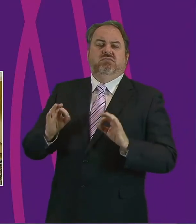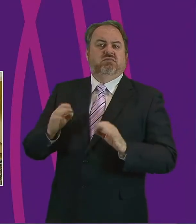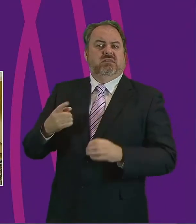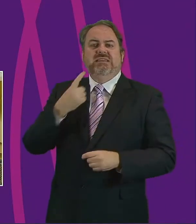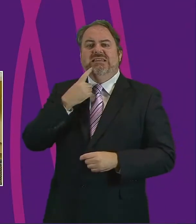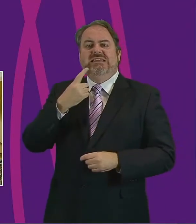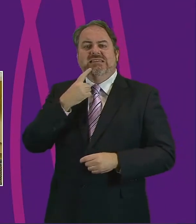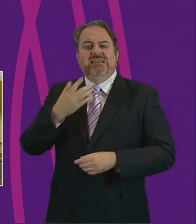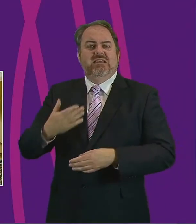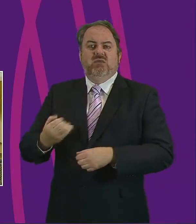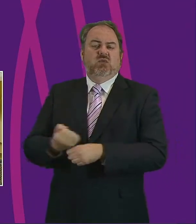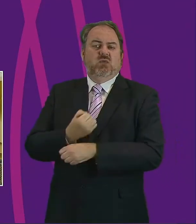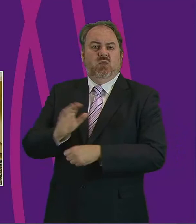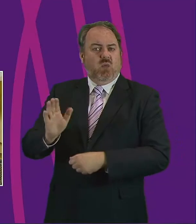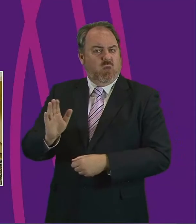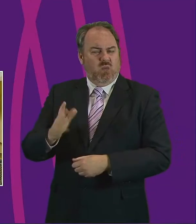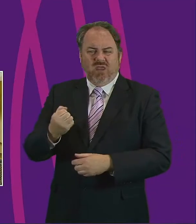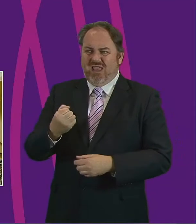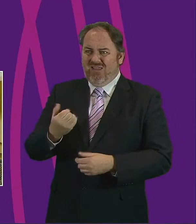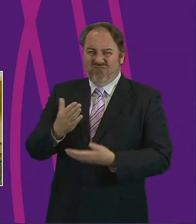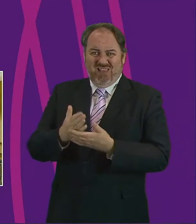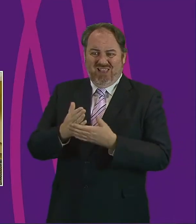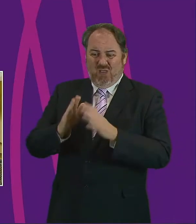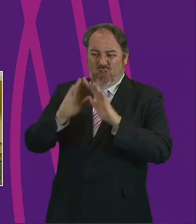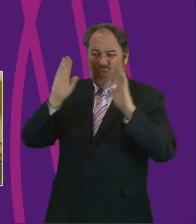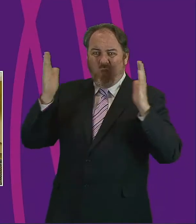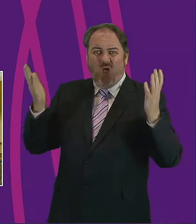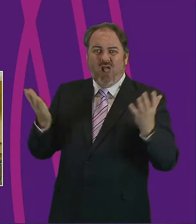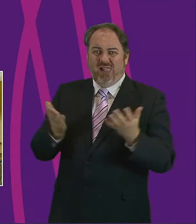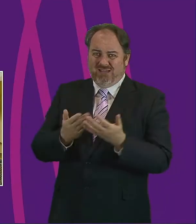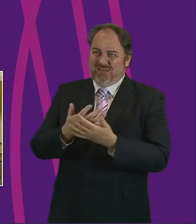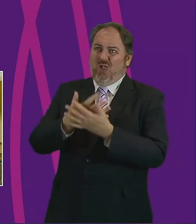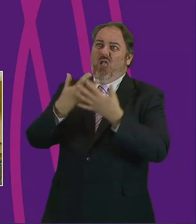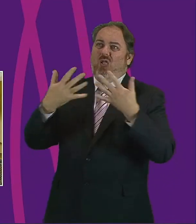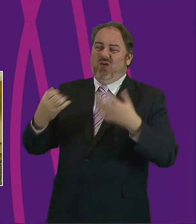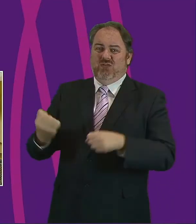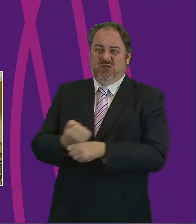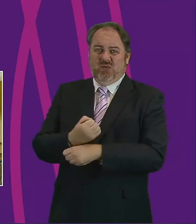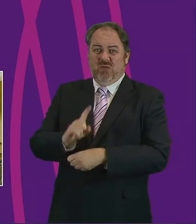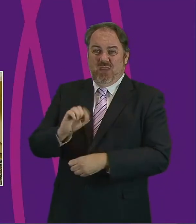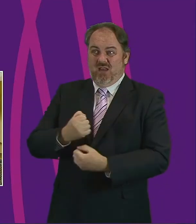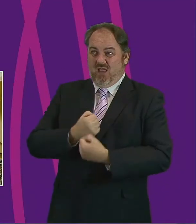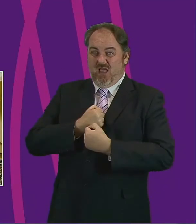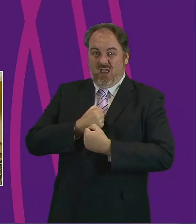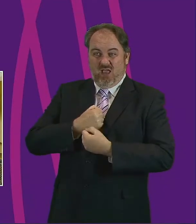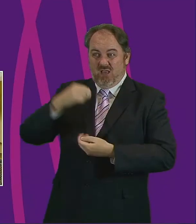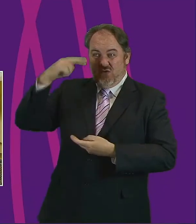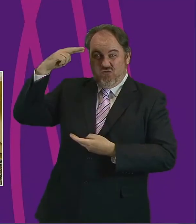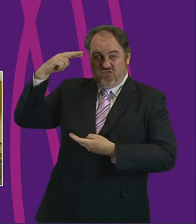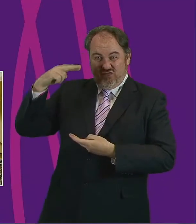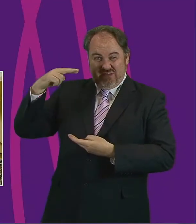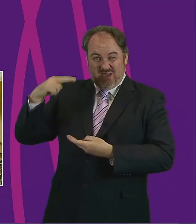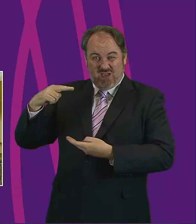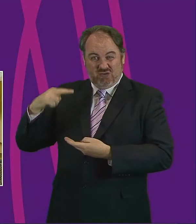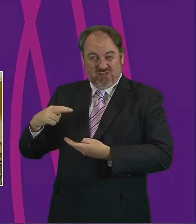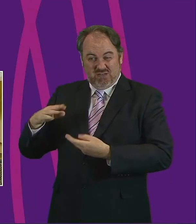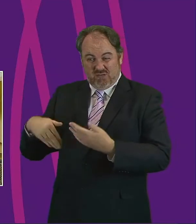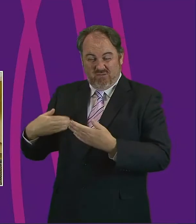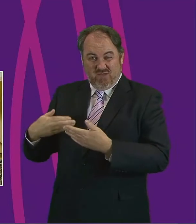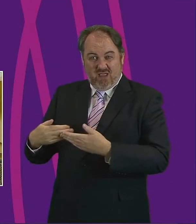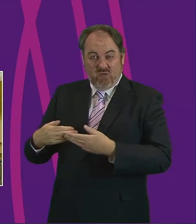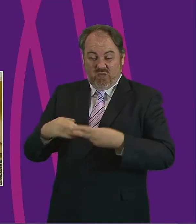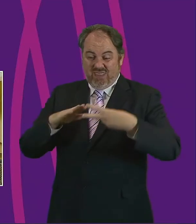of work still to do. The entire world does. But Scotland, in terms of the reduction in our emissions so far, we are the